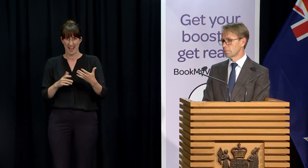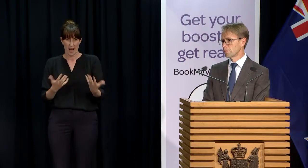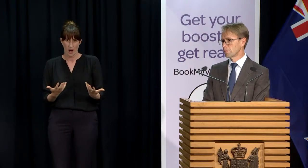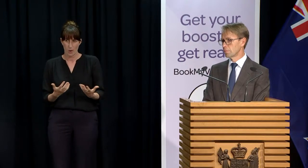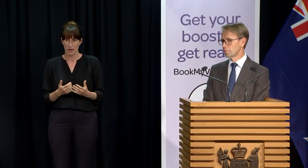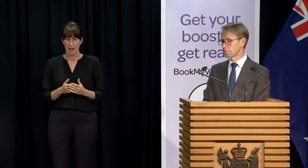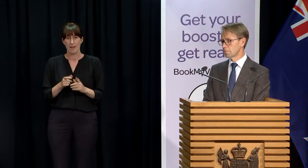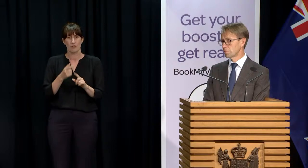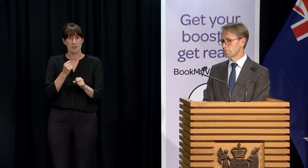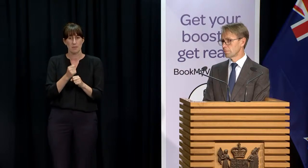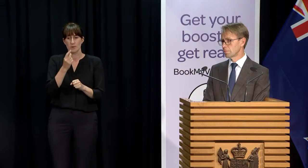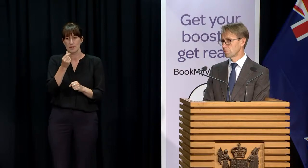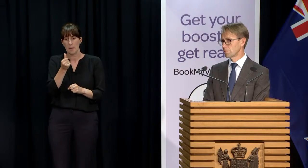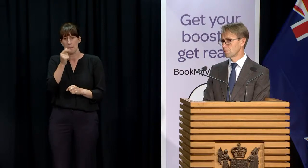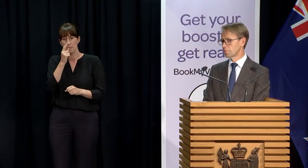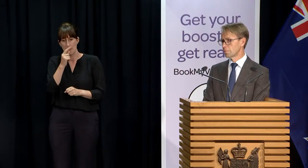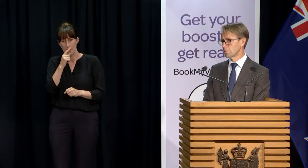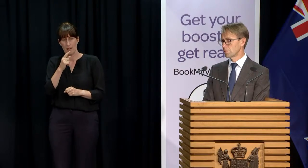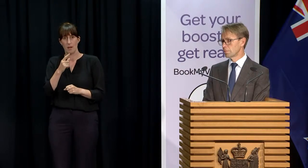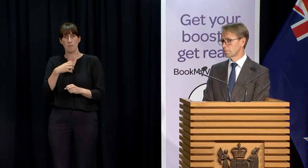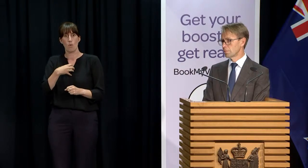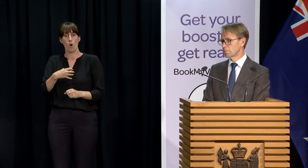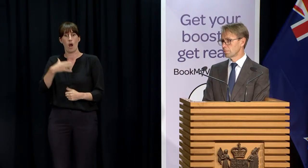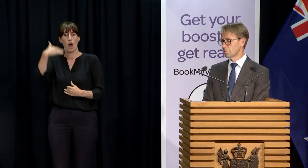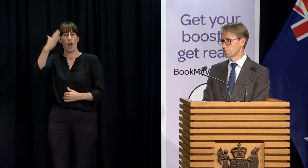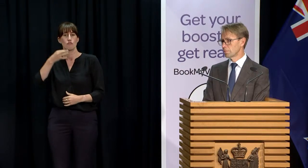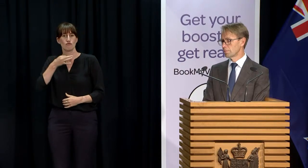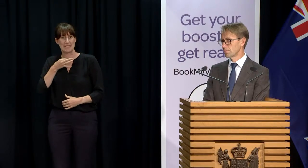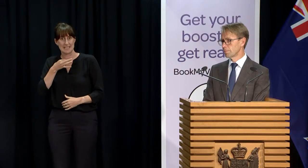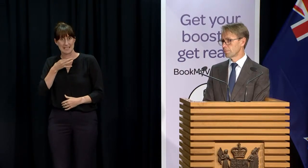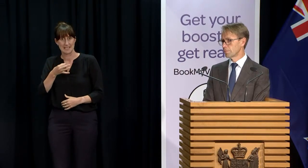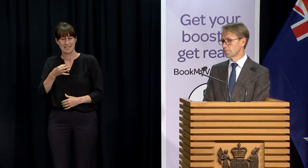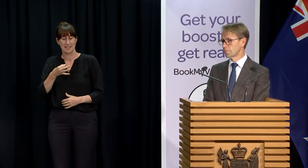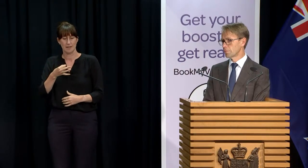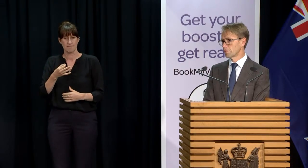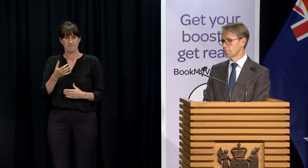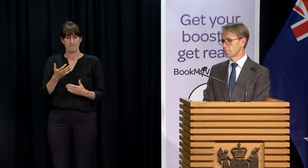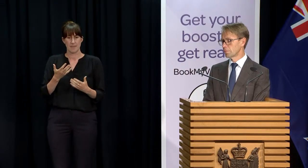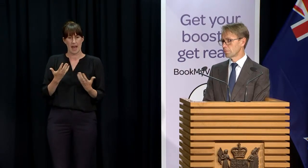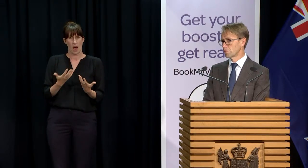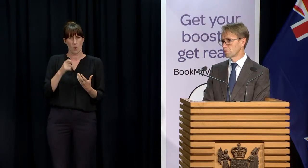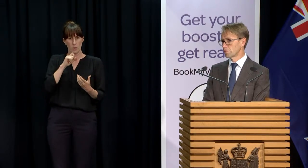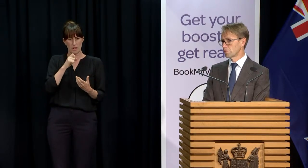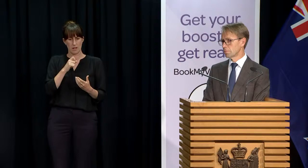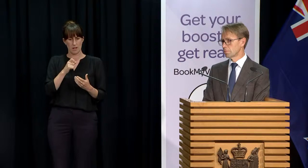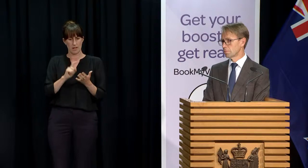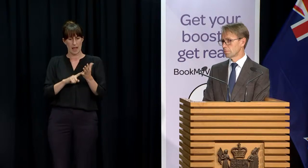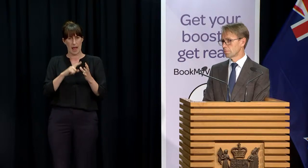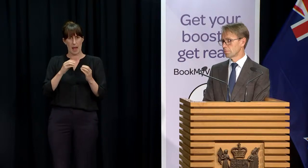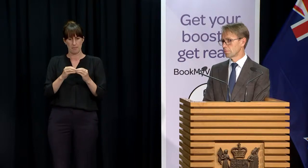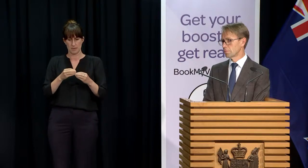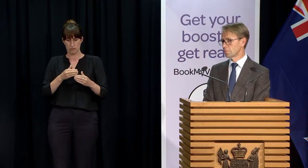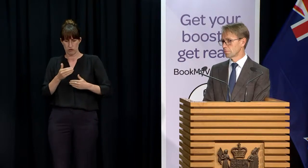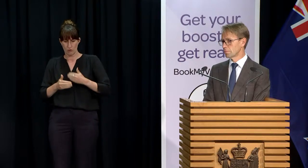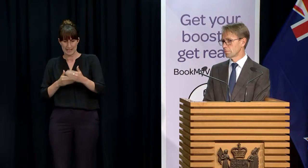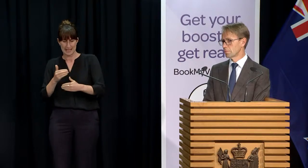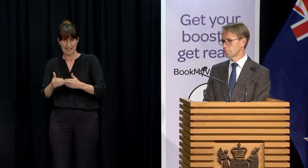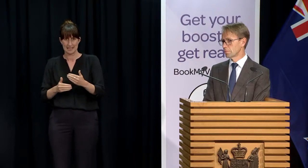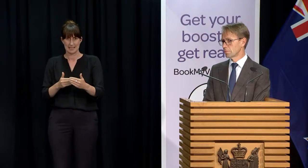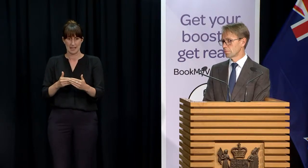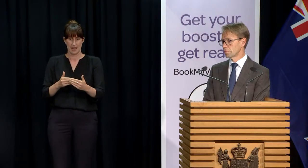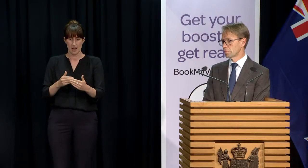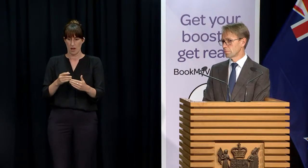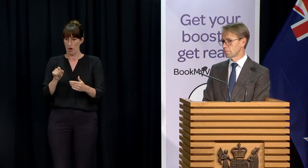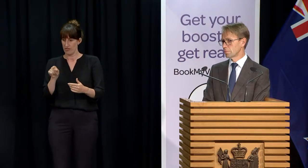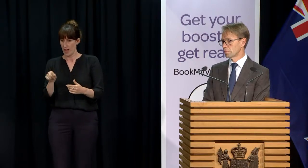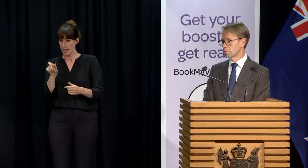sort of quoted yesterday, the surgeon. How are they sort of expected to sort of meet this demand? What guidance go out to them about triaging, and do you foresee